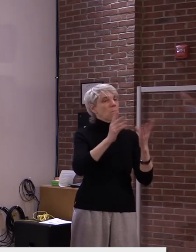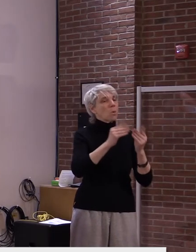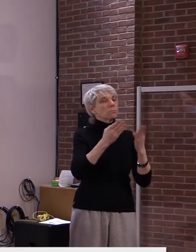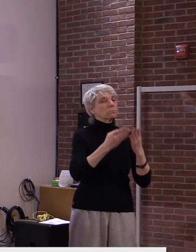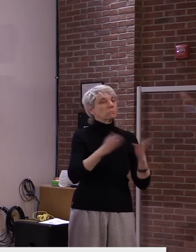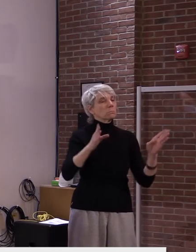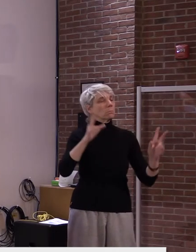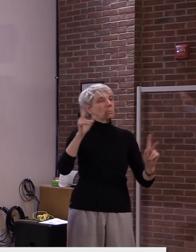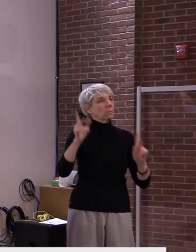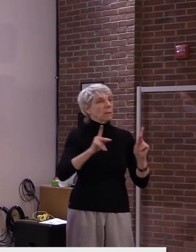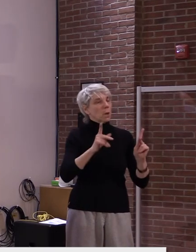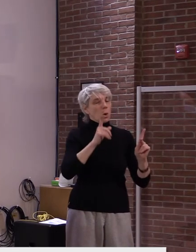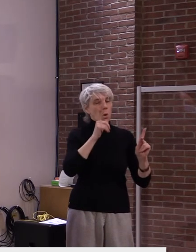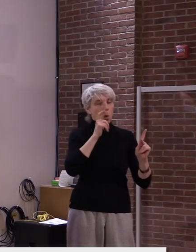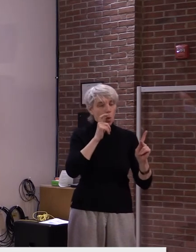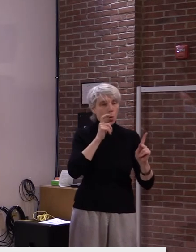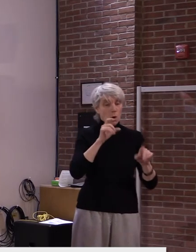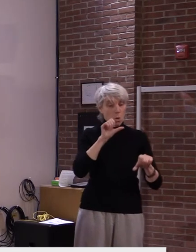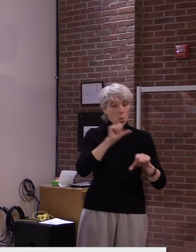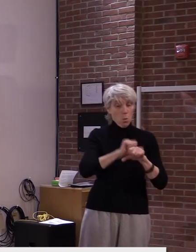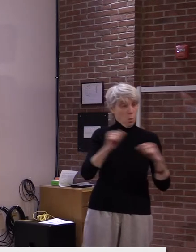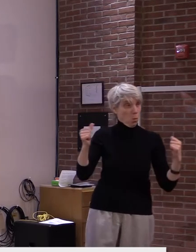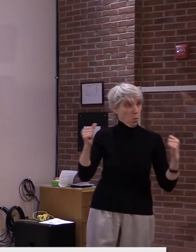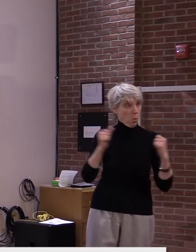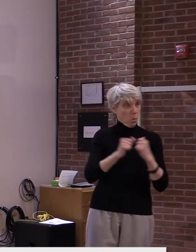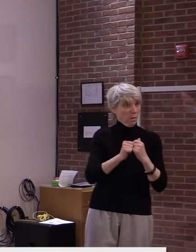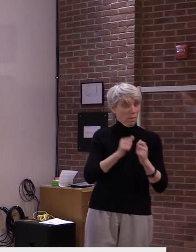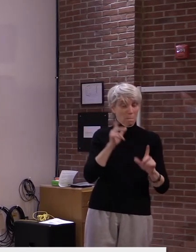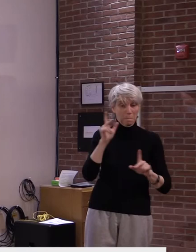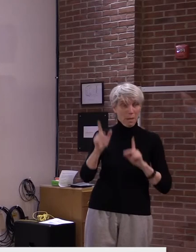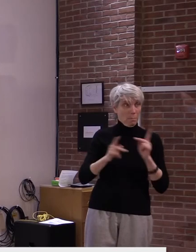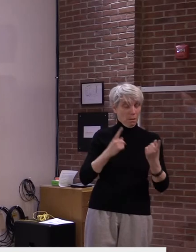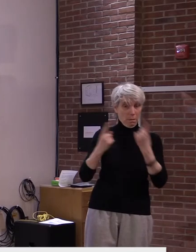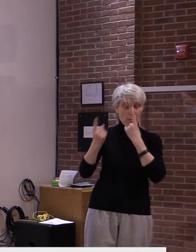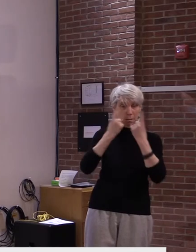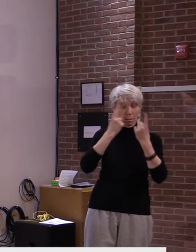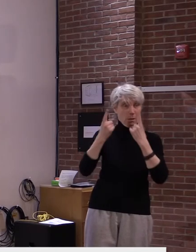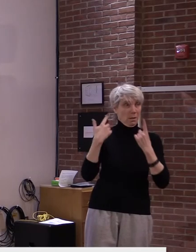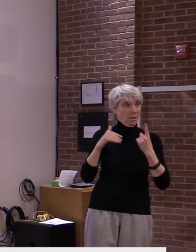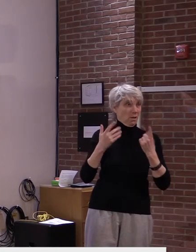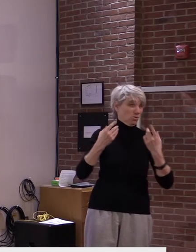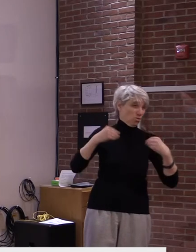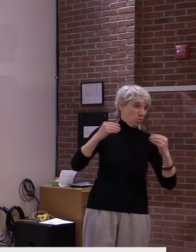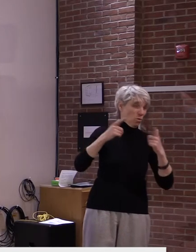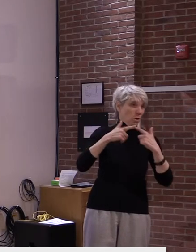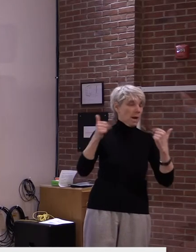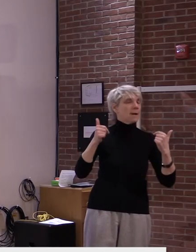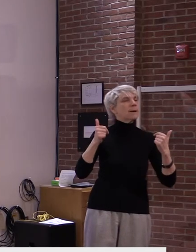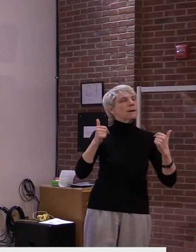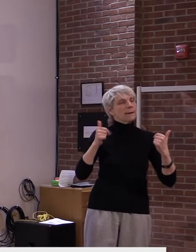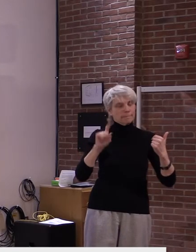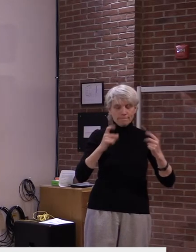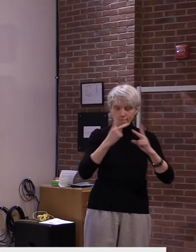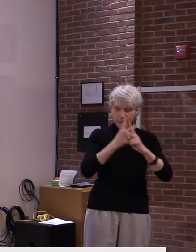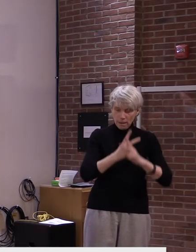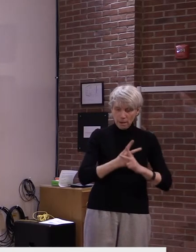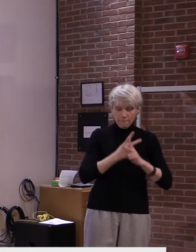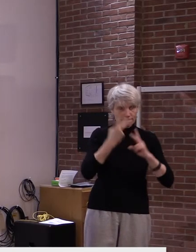what you call frontline workers. I think it's going to be very important that we're very specific on it and we make sure